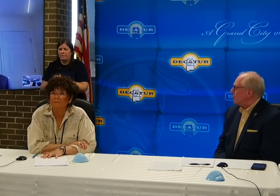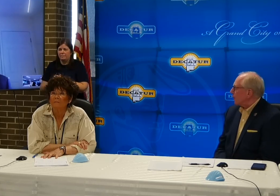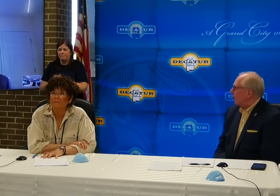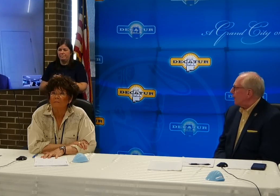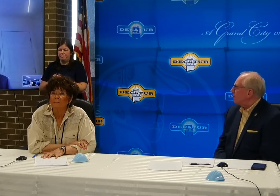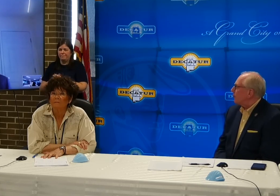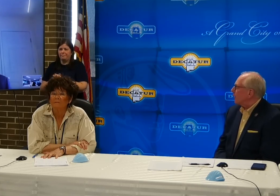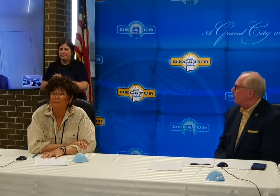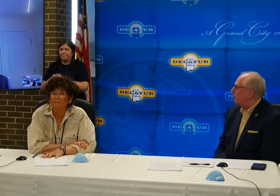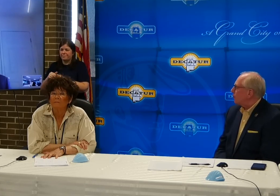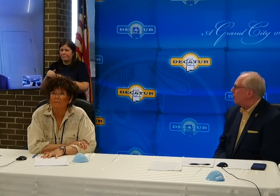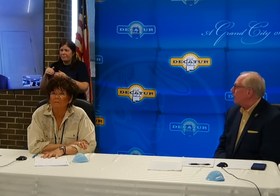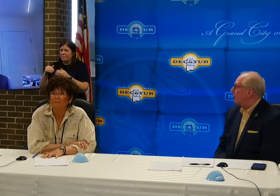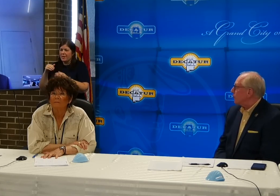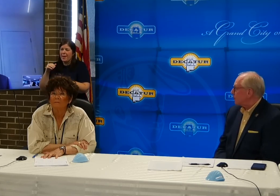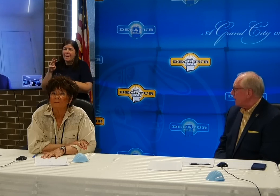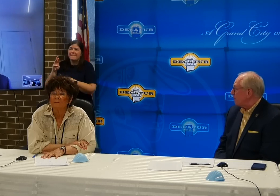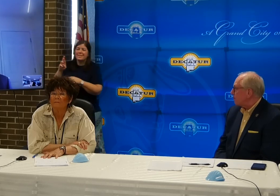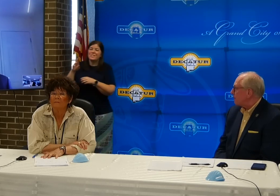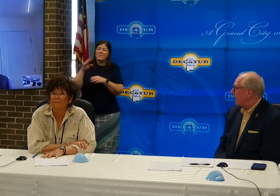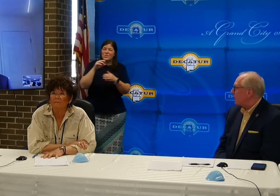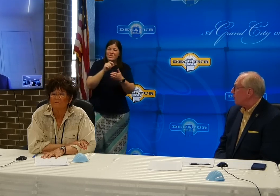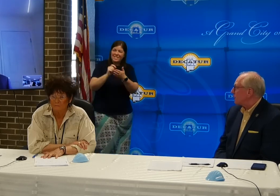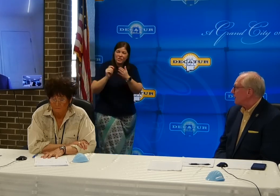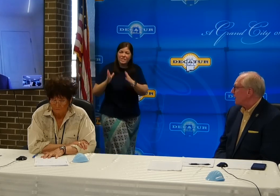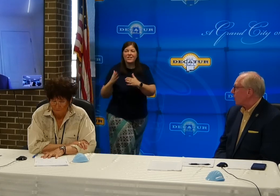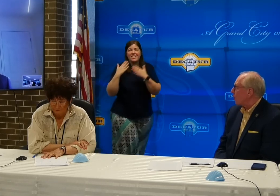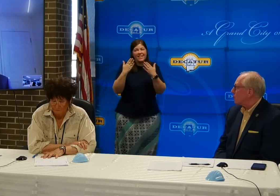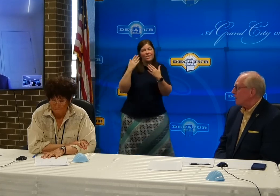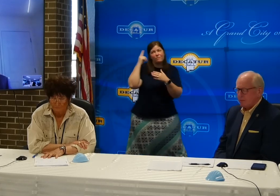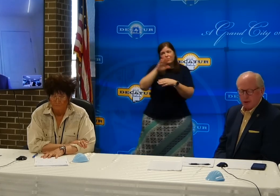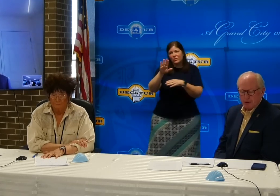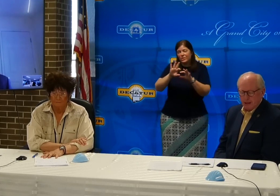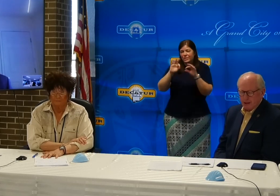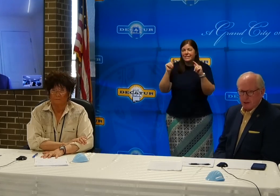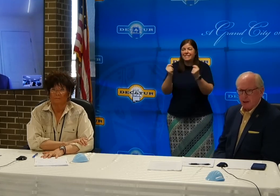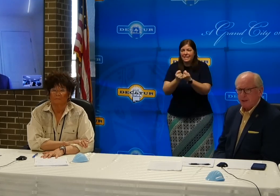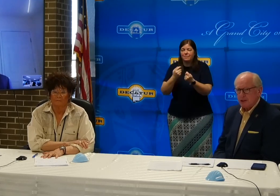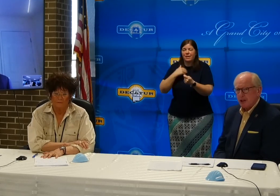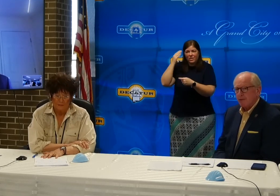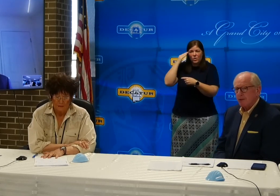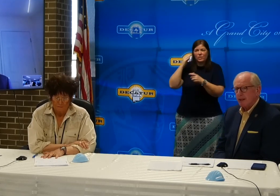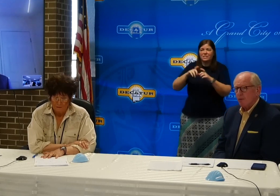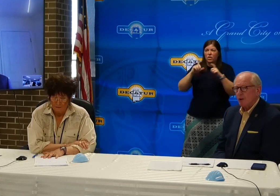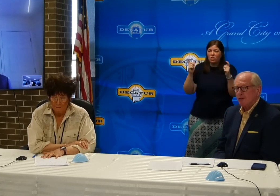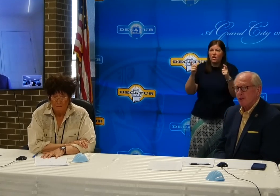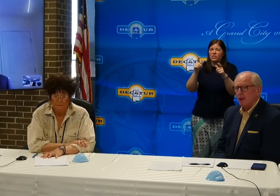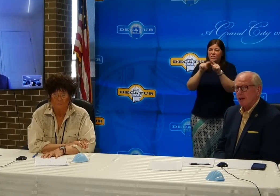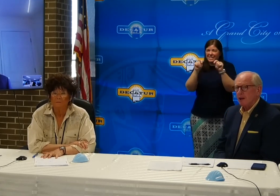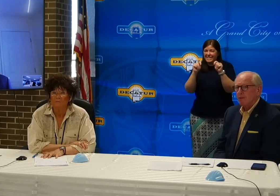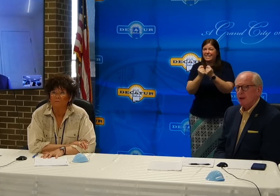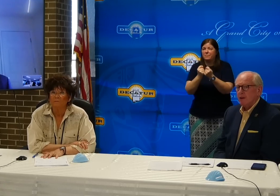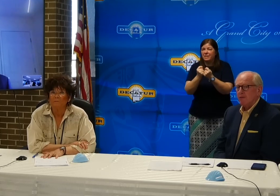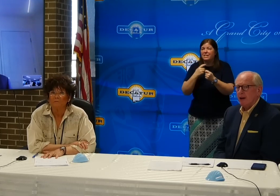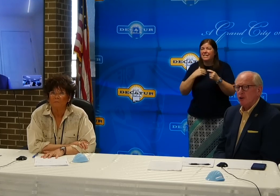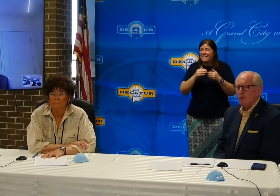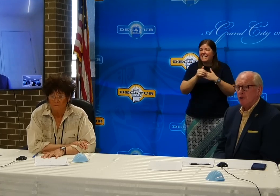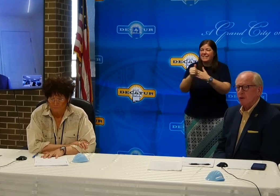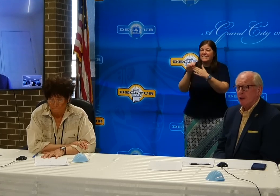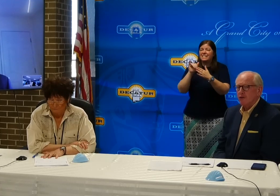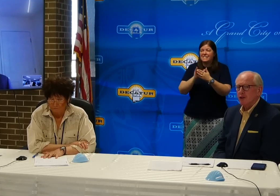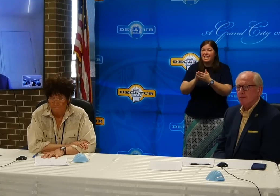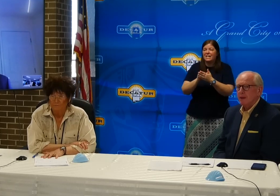Mr. Secretary, thank you, your team. I know it takes a large team to lead this effort, and we certainly